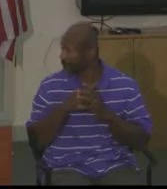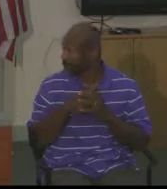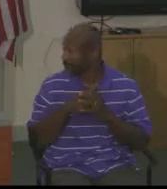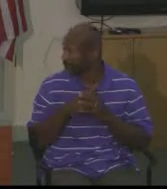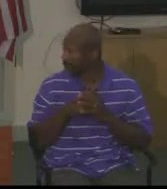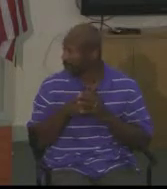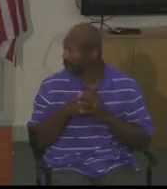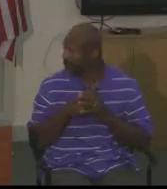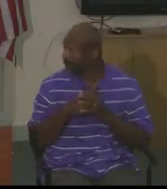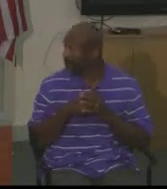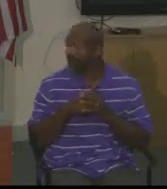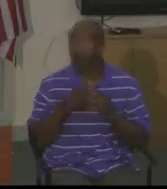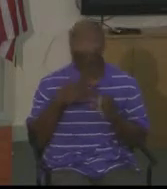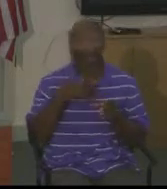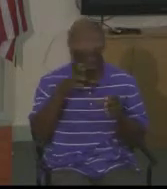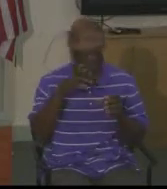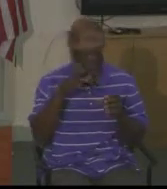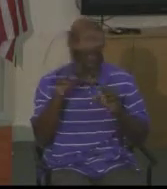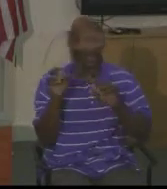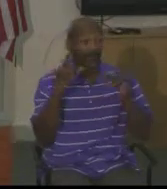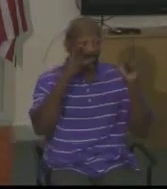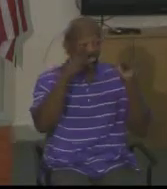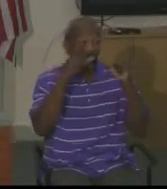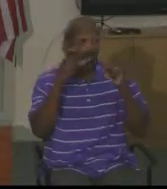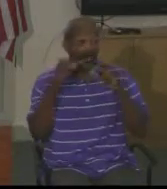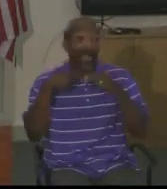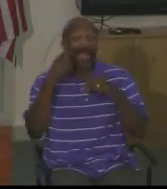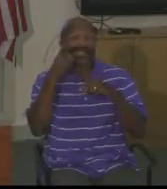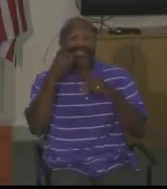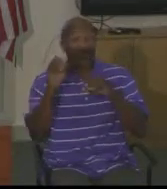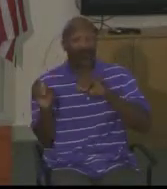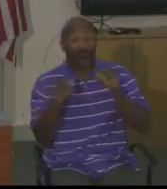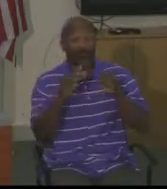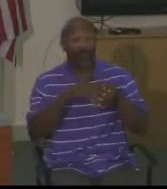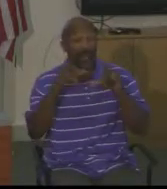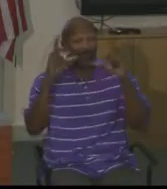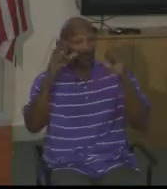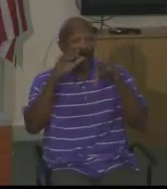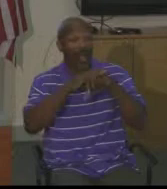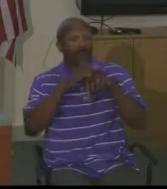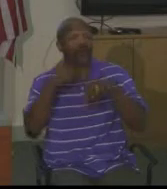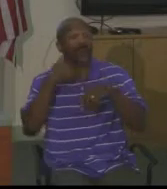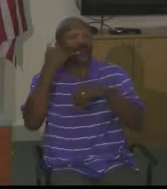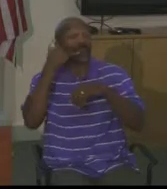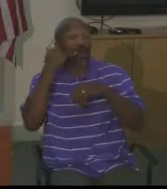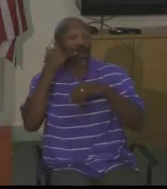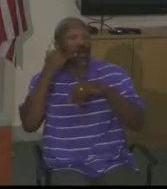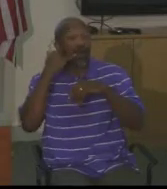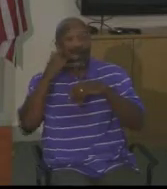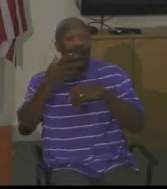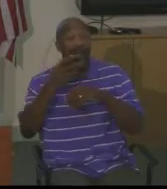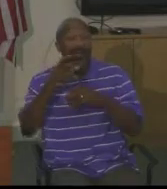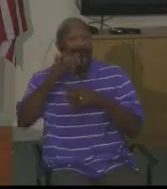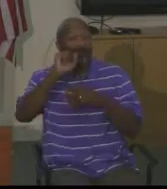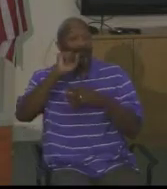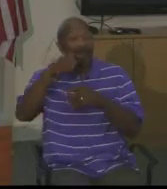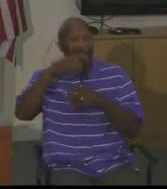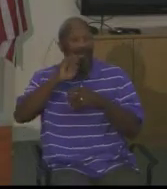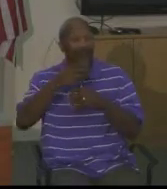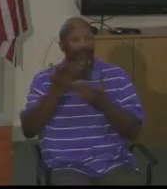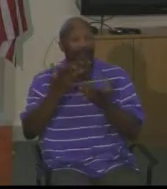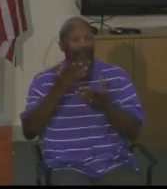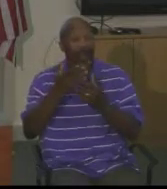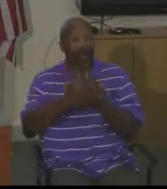I just moved all my photos on my phone because I ran out of space. Maybe I still have it.